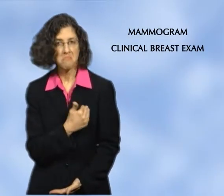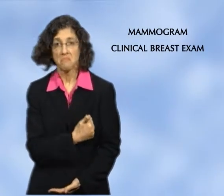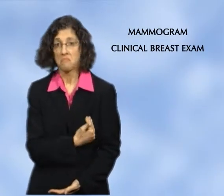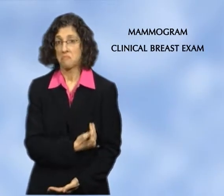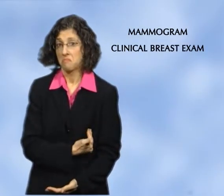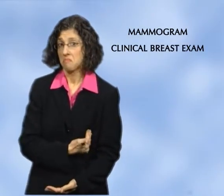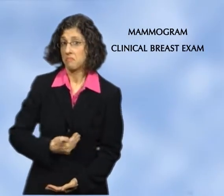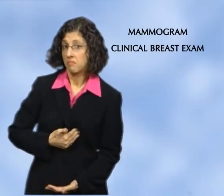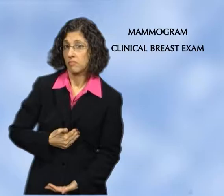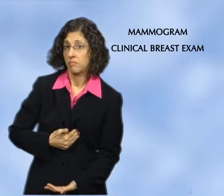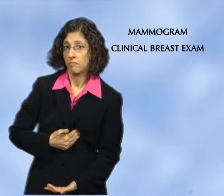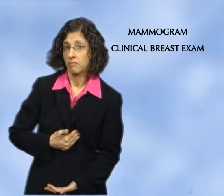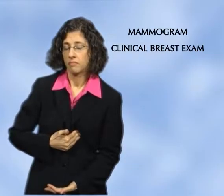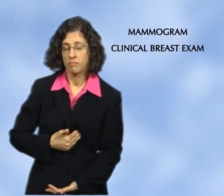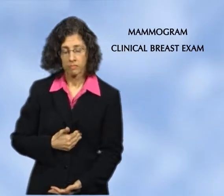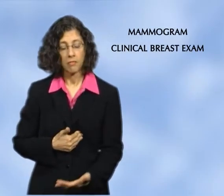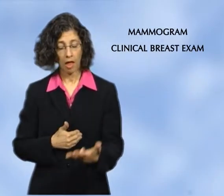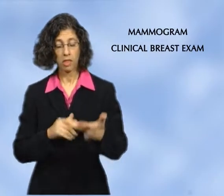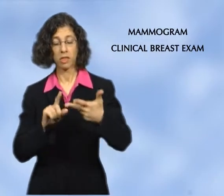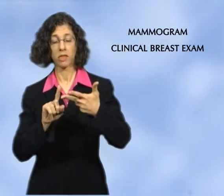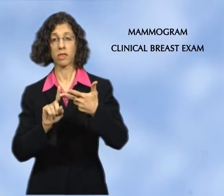clinical breast examination,